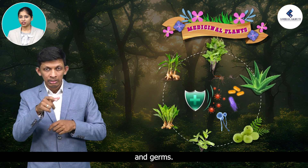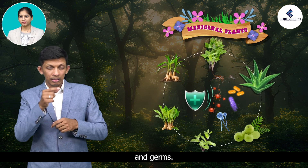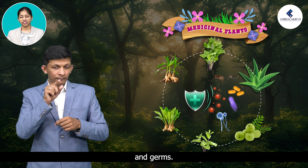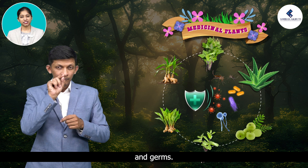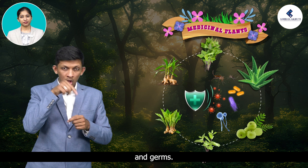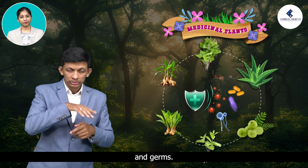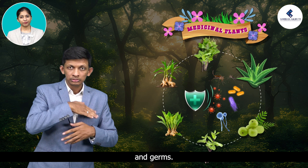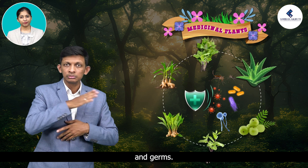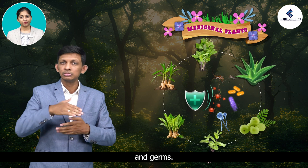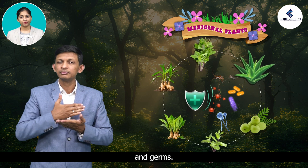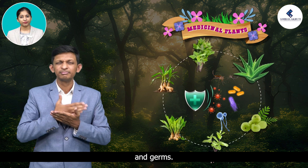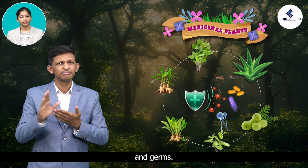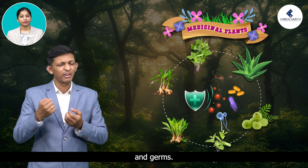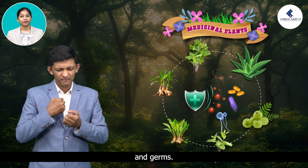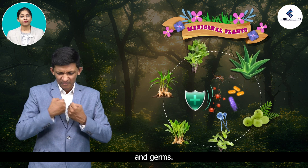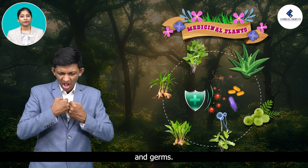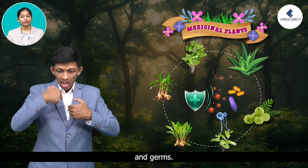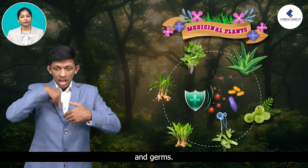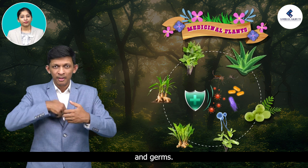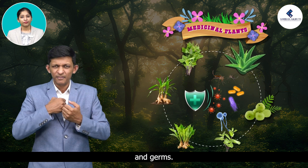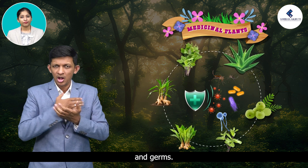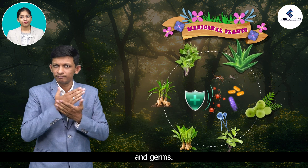and germs.